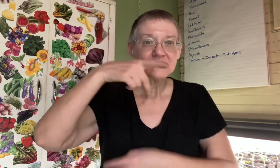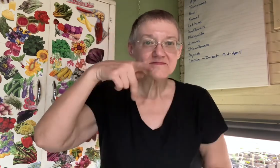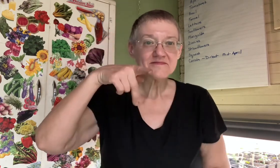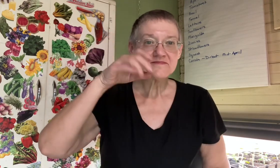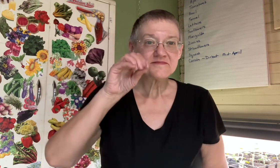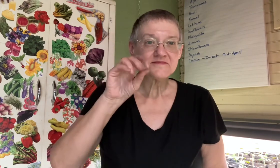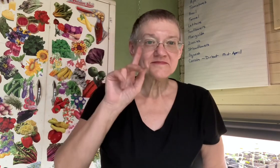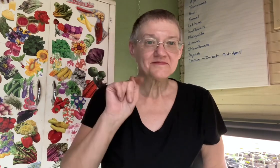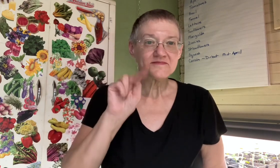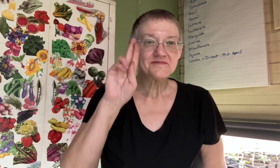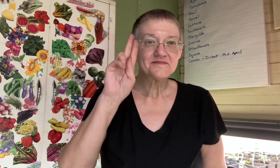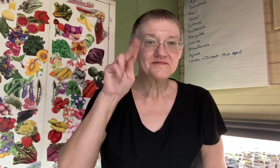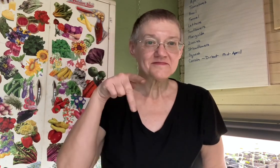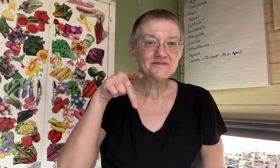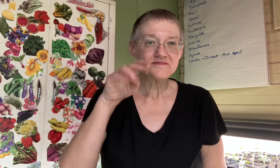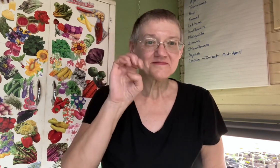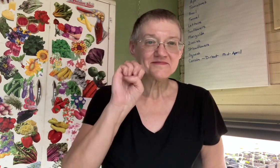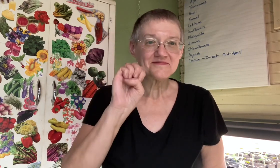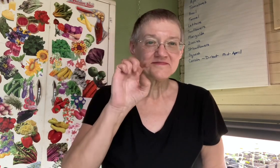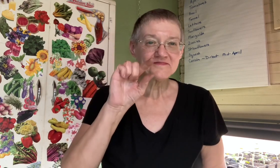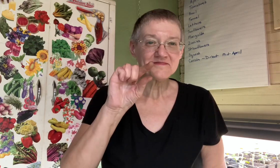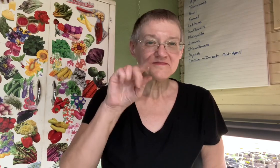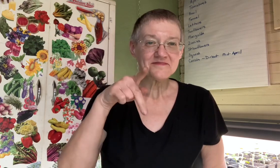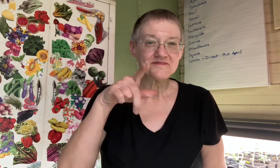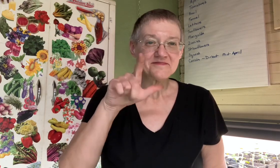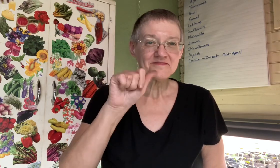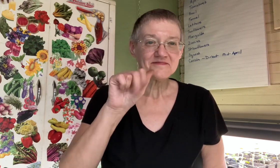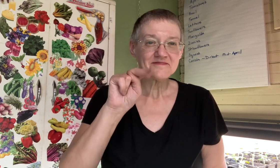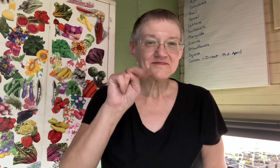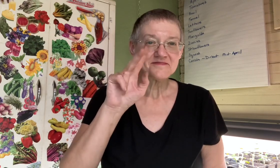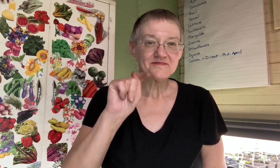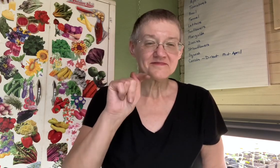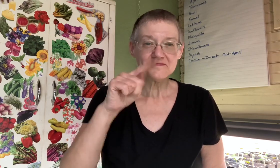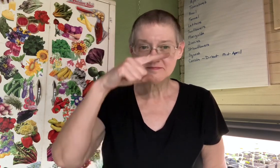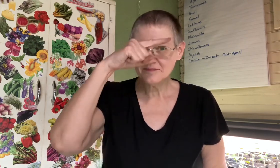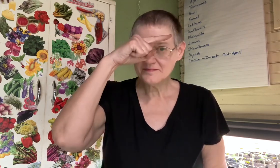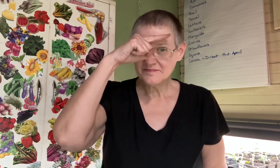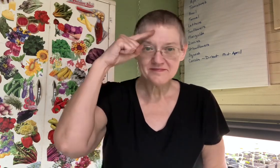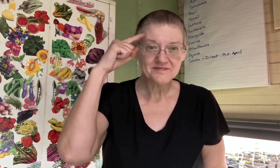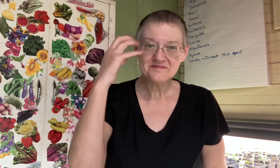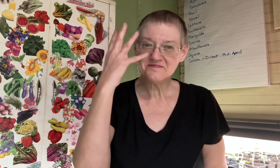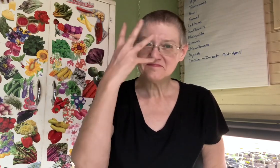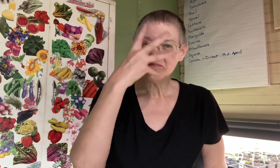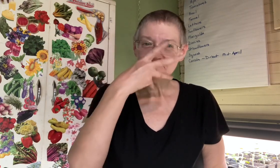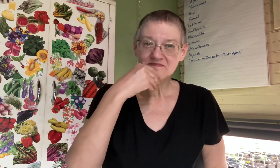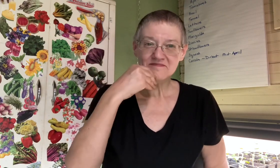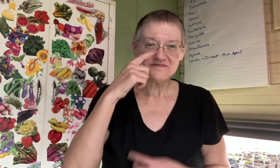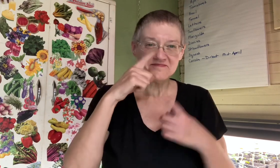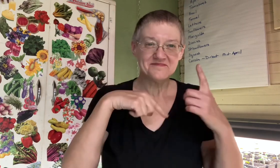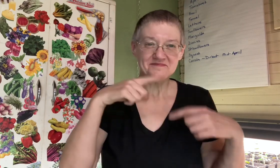Today we're going to pot up Black Beauty eggplant.